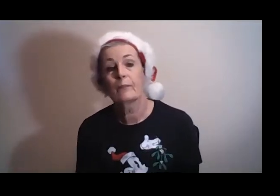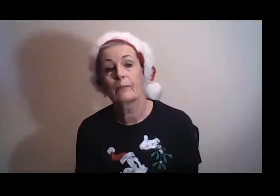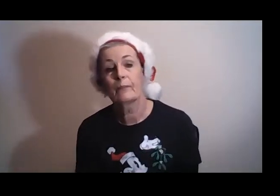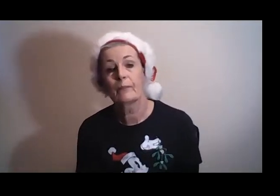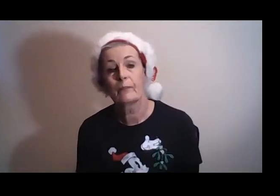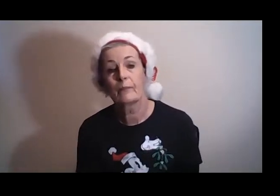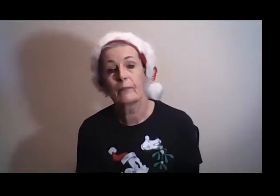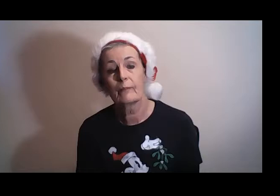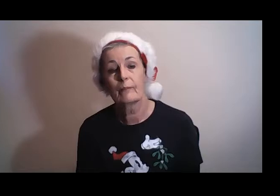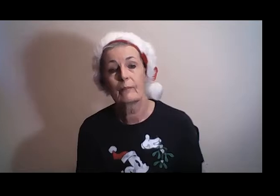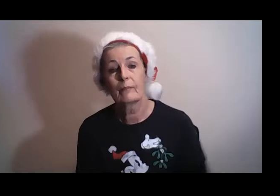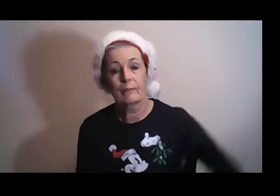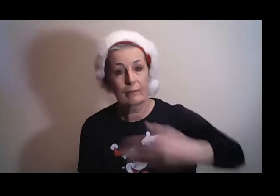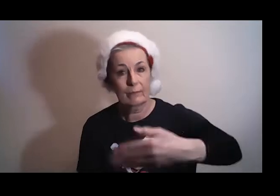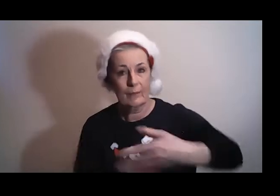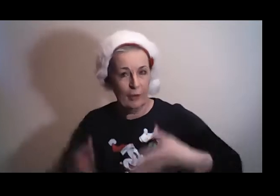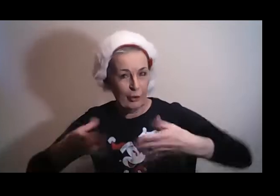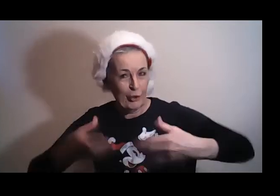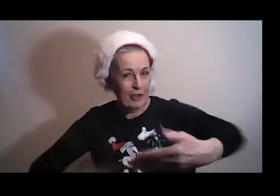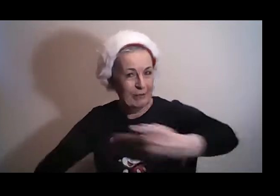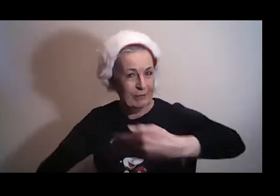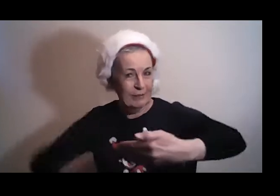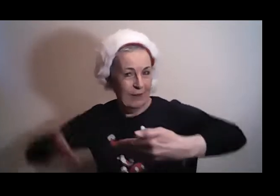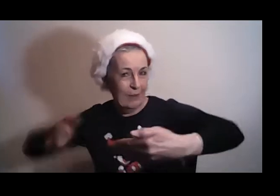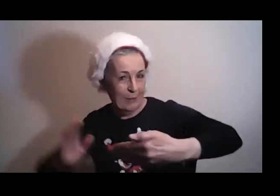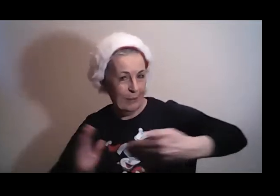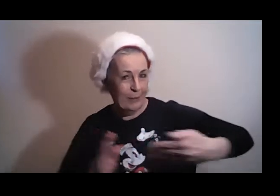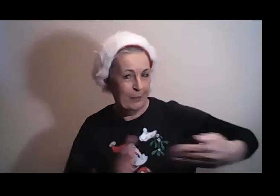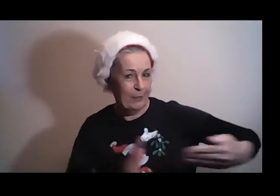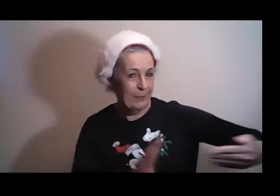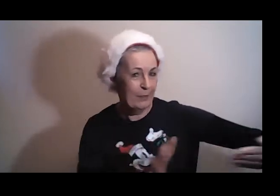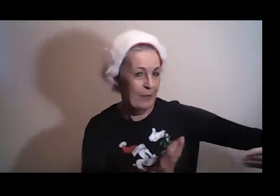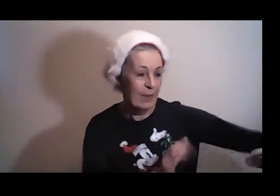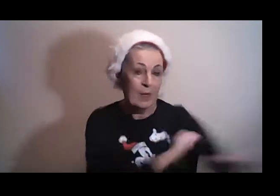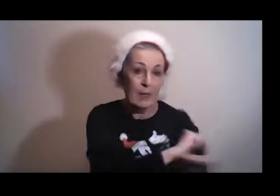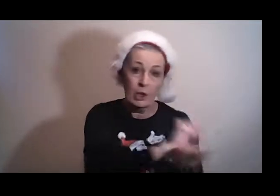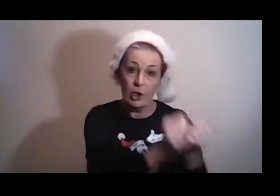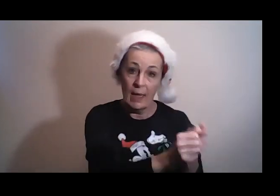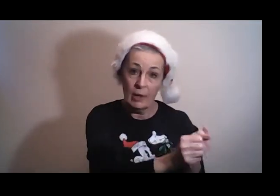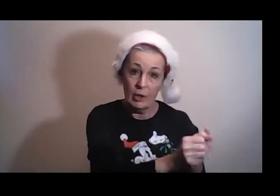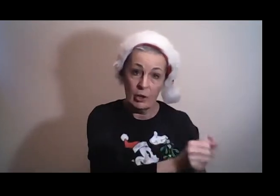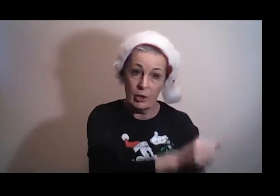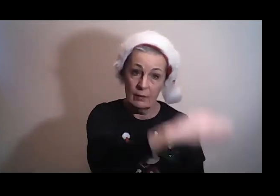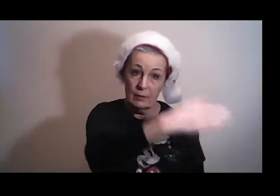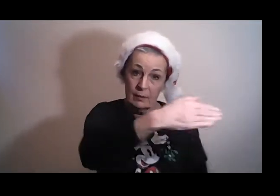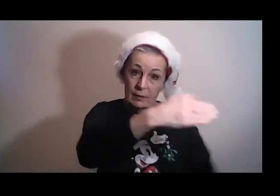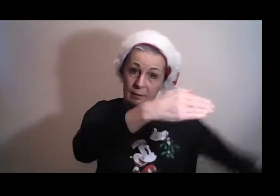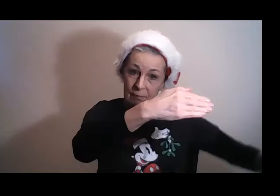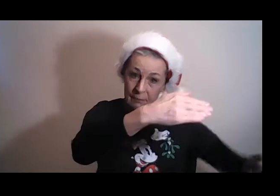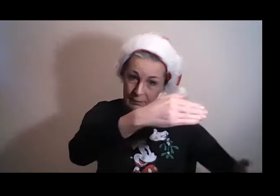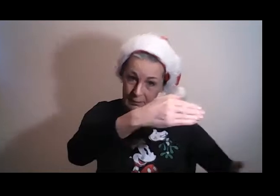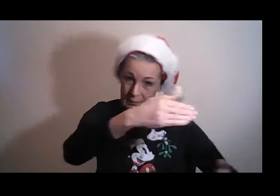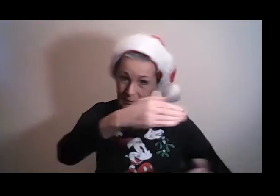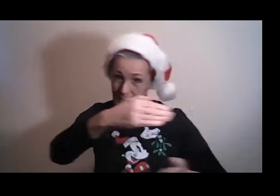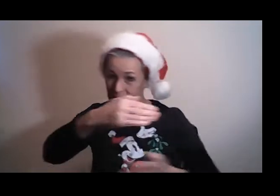you're pushing it with the bottom arm. Then you swap. The bottom arm becomes the top arm and the